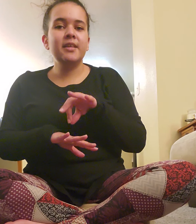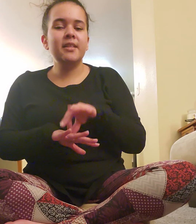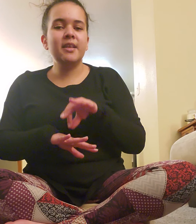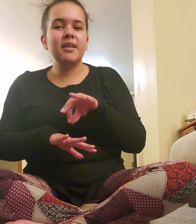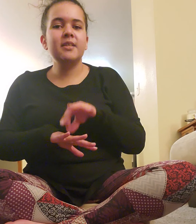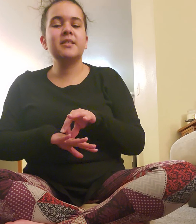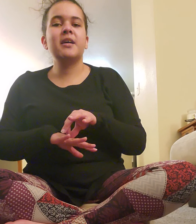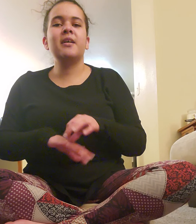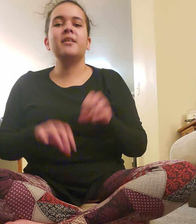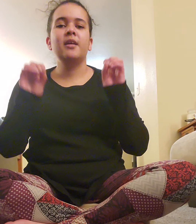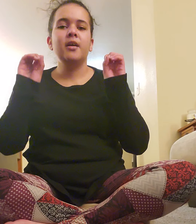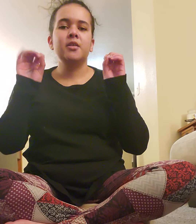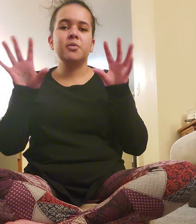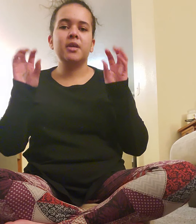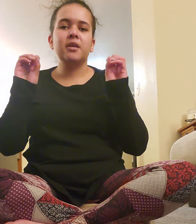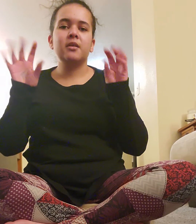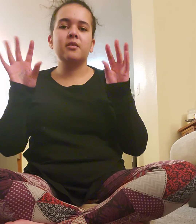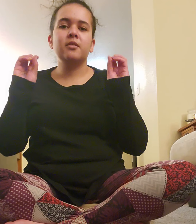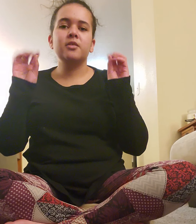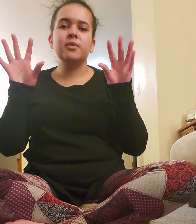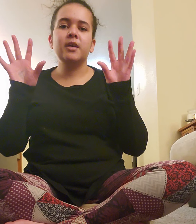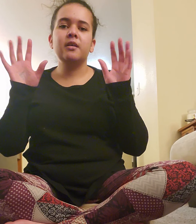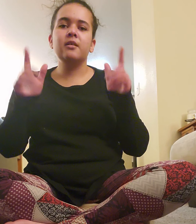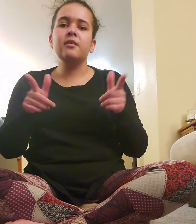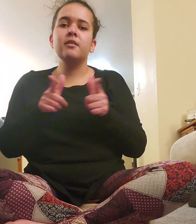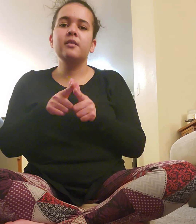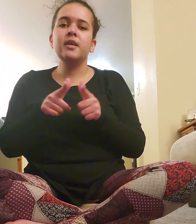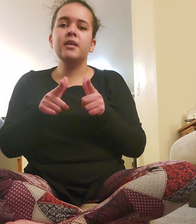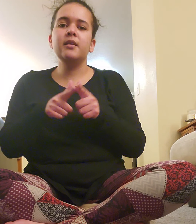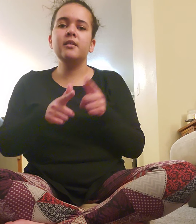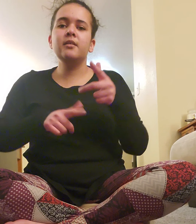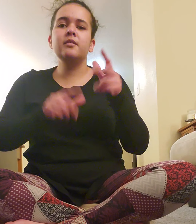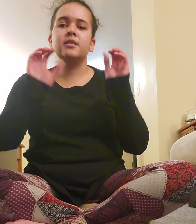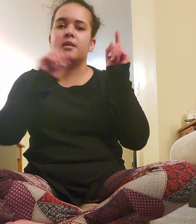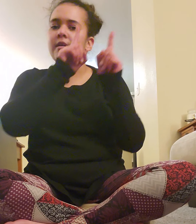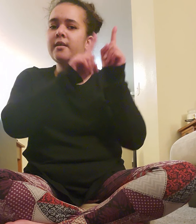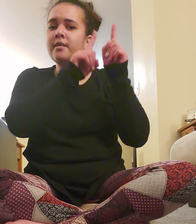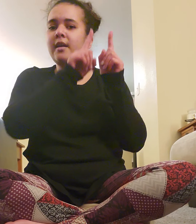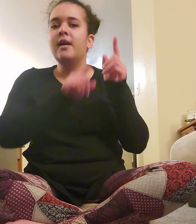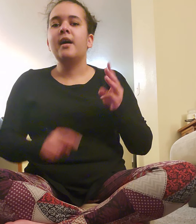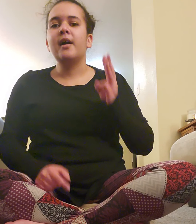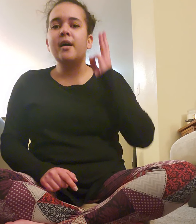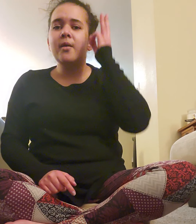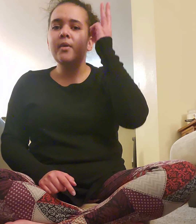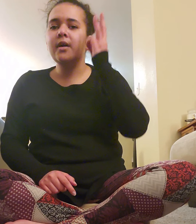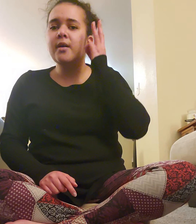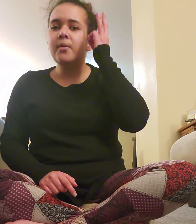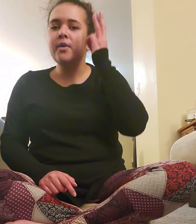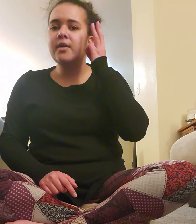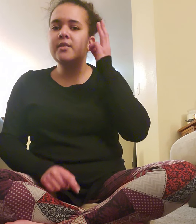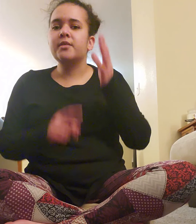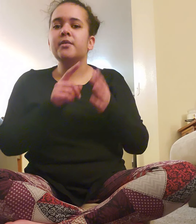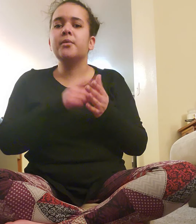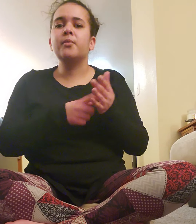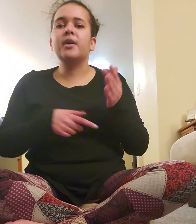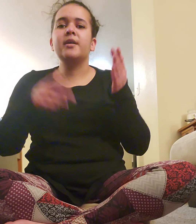the sky. Twinkle, twinkle, little star, how I wonder what